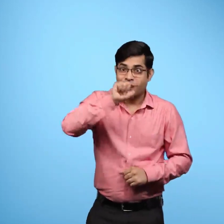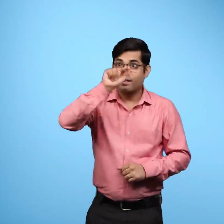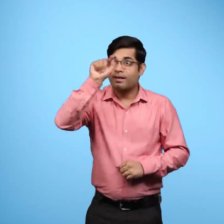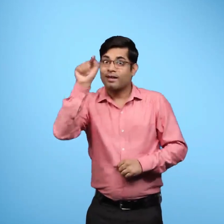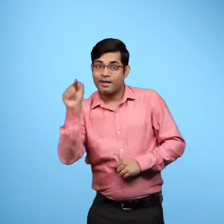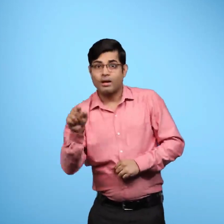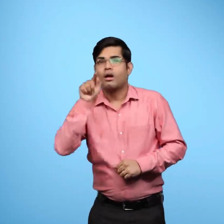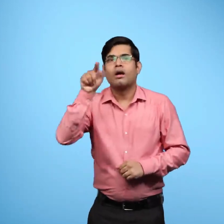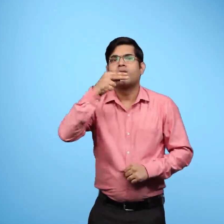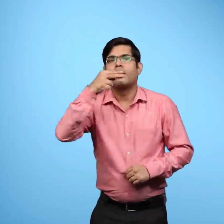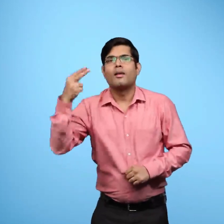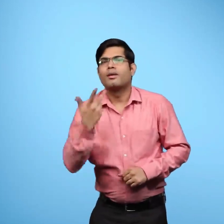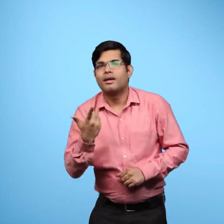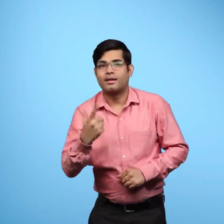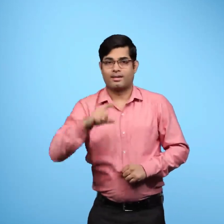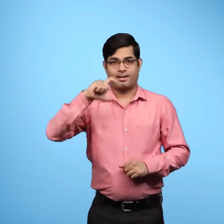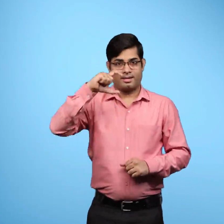These are curved.